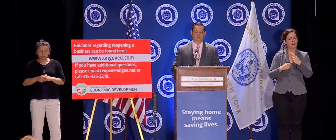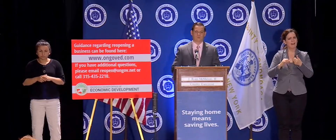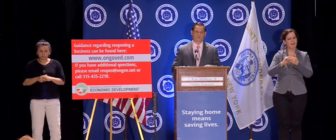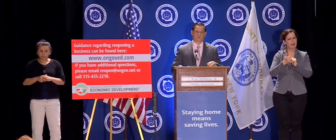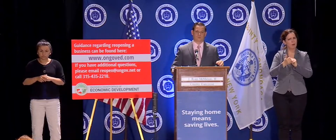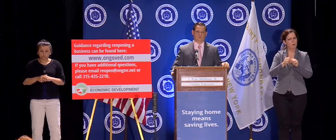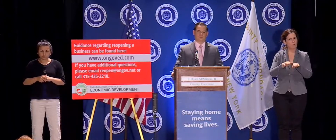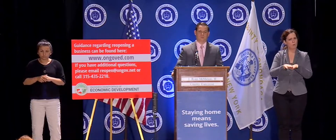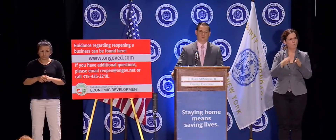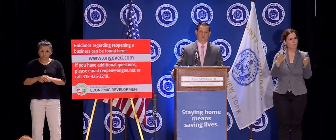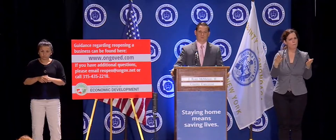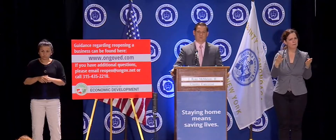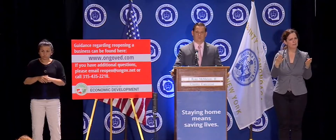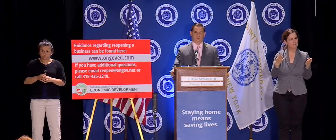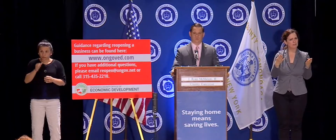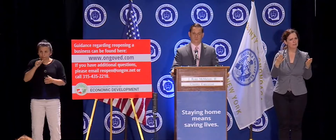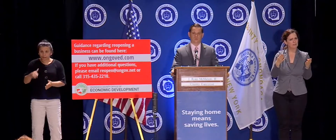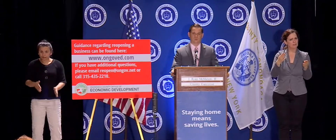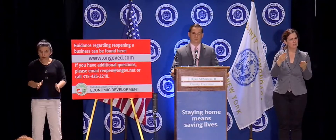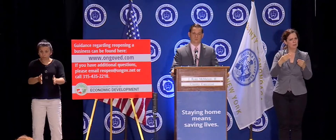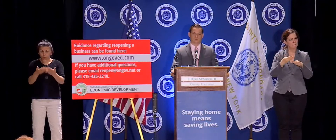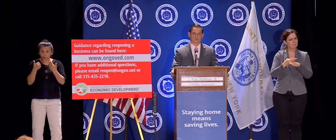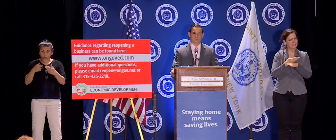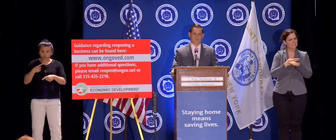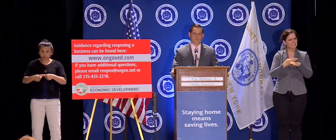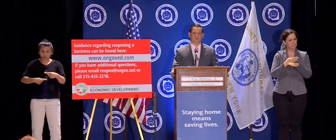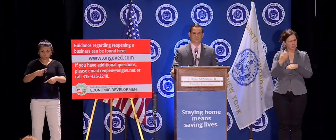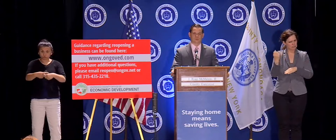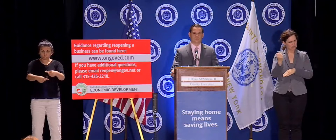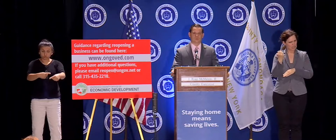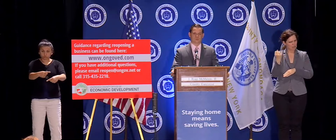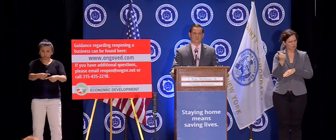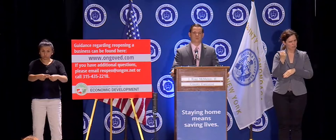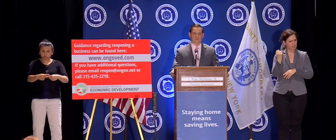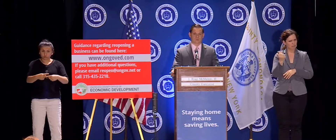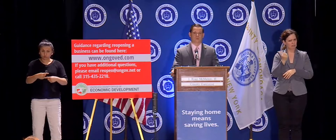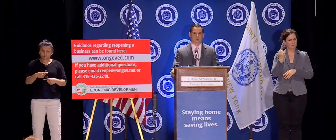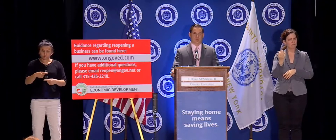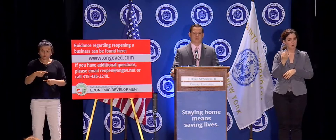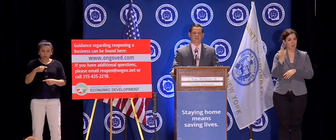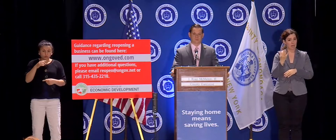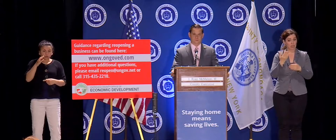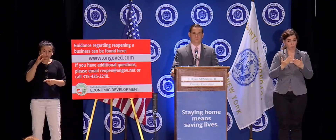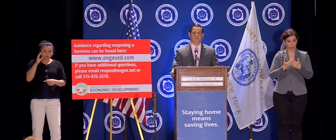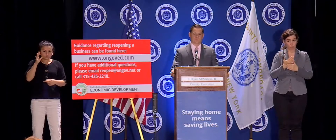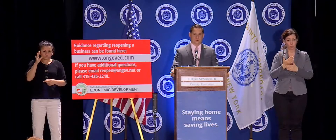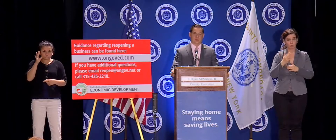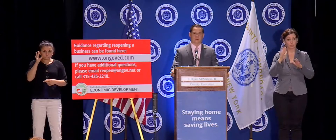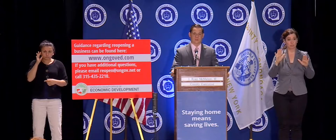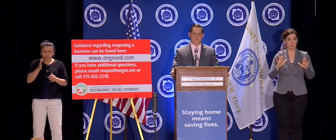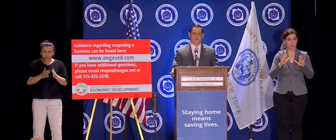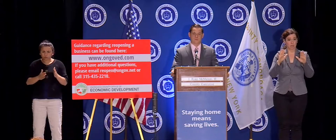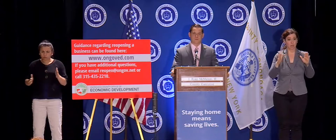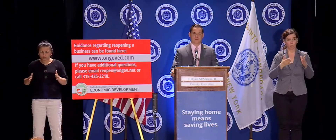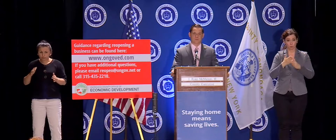Shores opens up on Saturday, it will then be open the subsequent Friday through Sundays throughout the season?